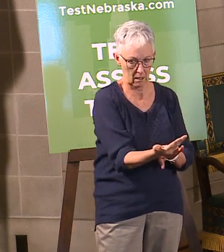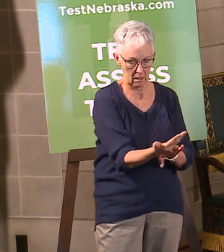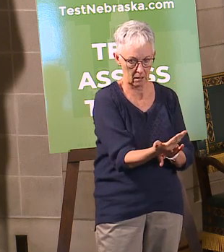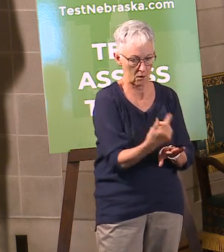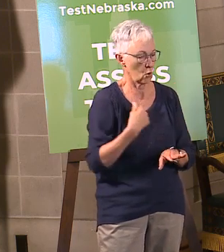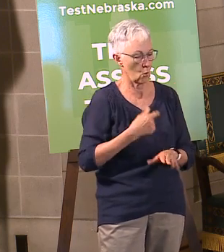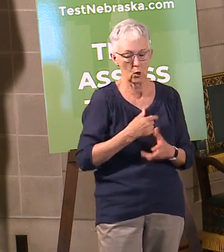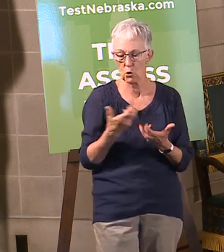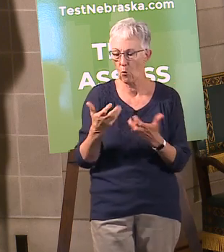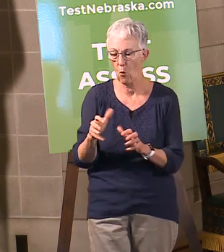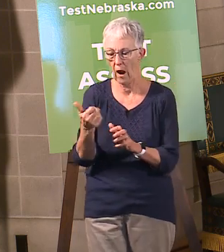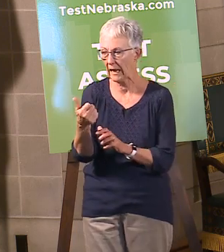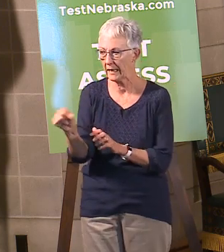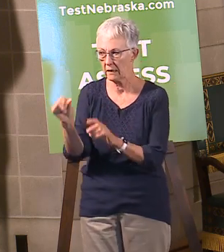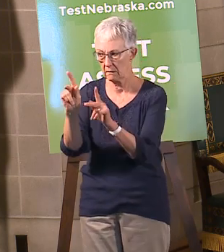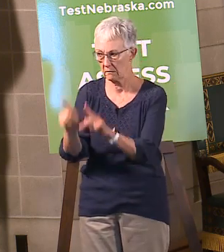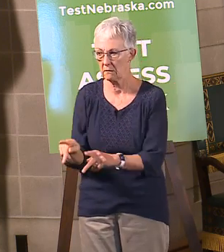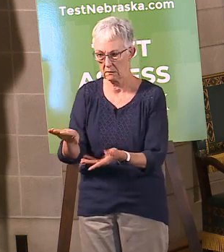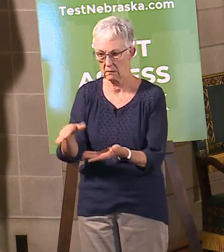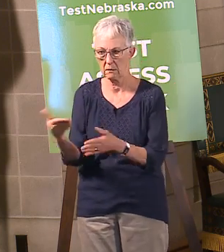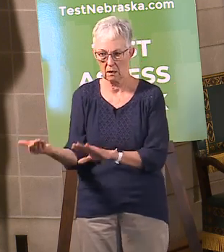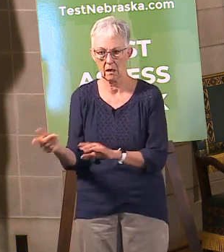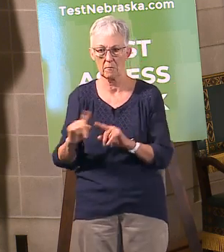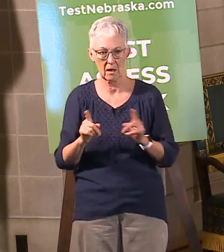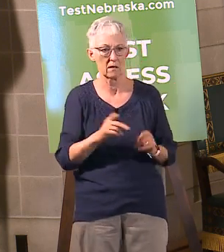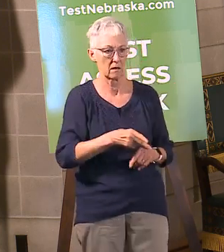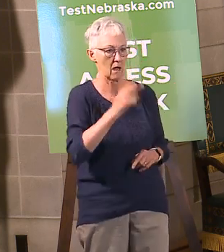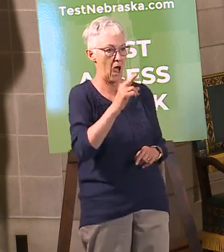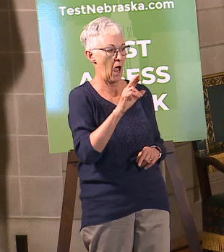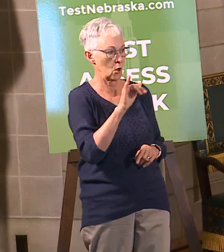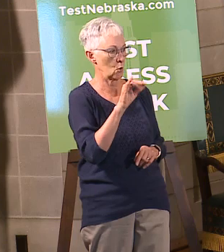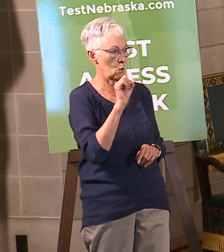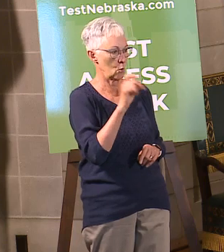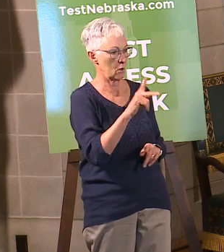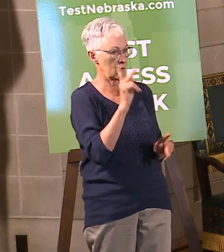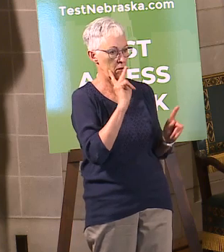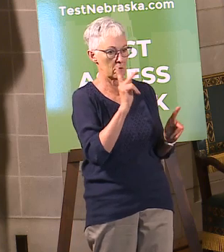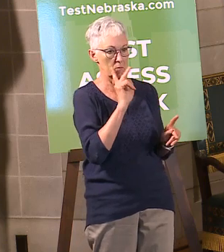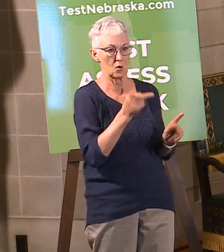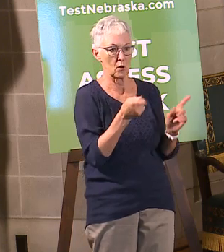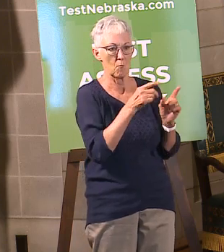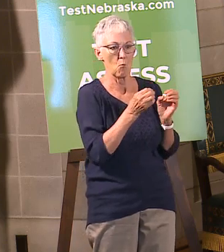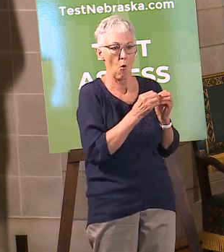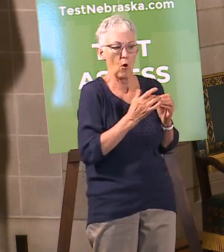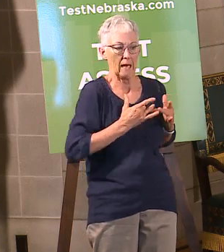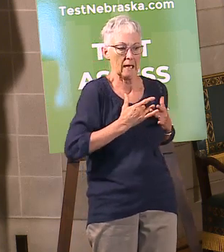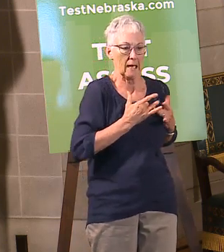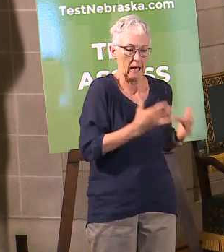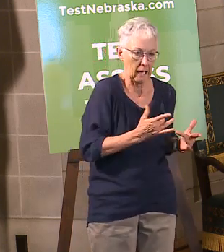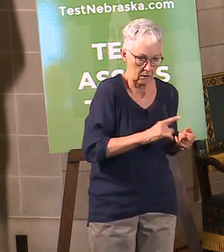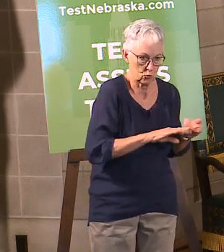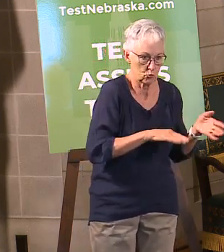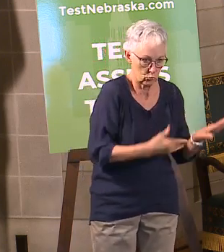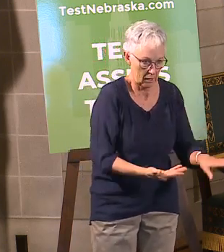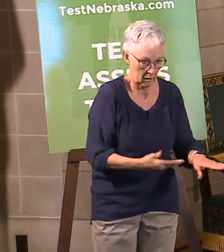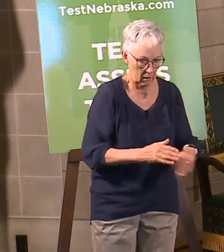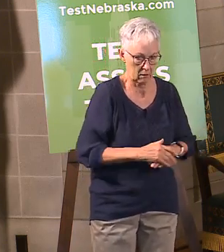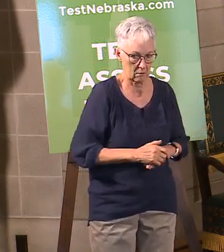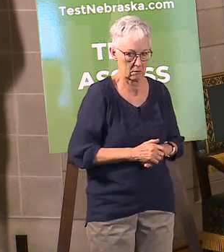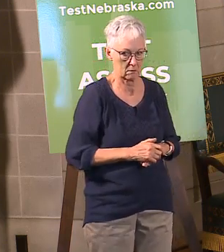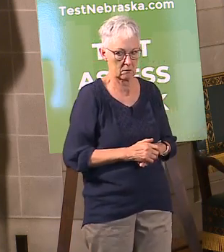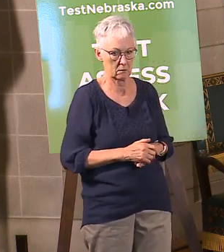don't want anybody to die. And believe me, and Becky mentioned this too, that we have